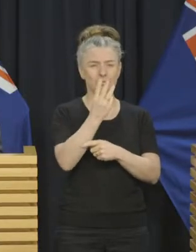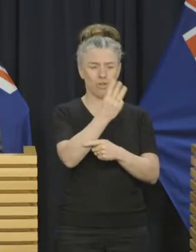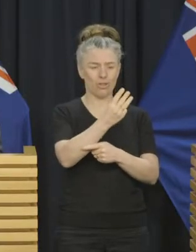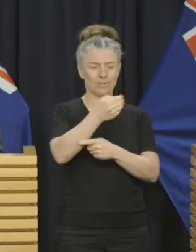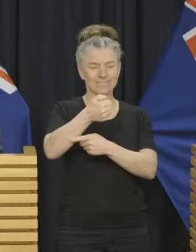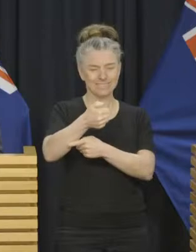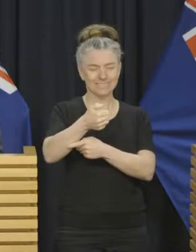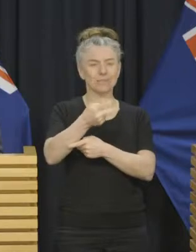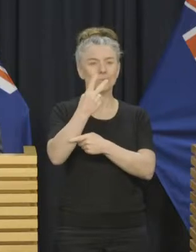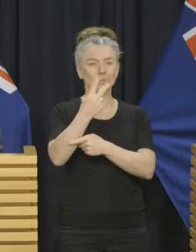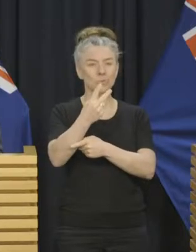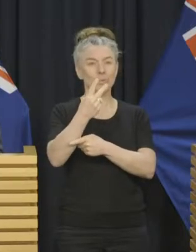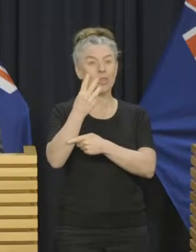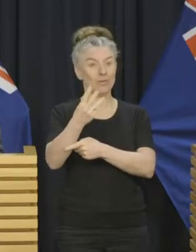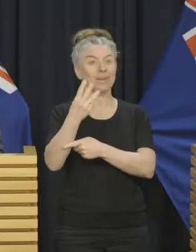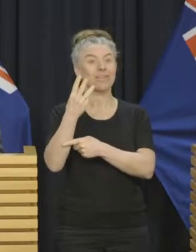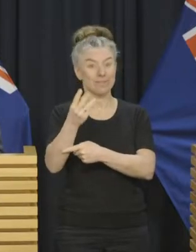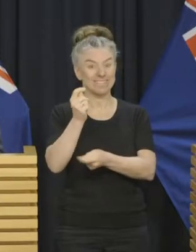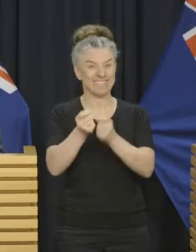436,233.